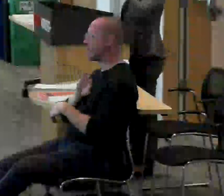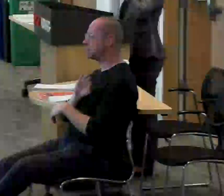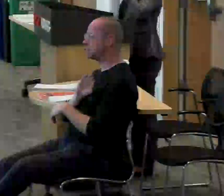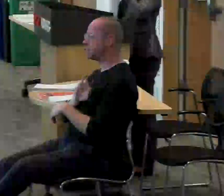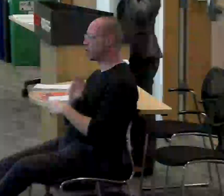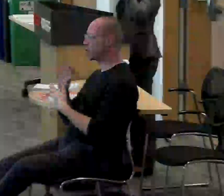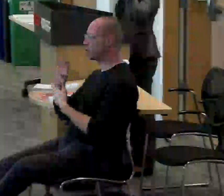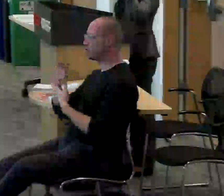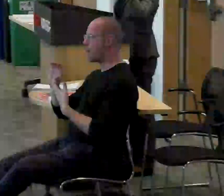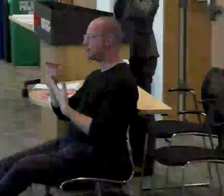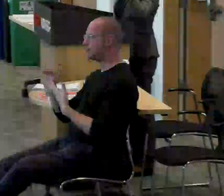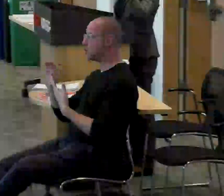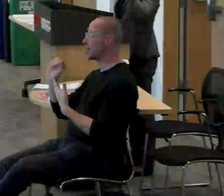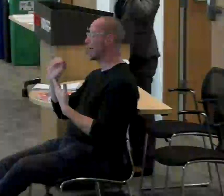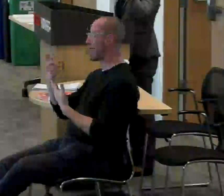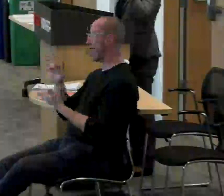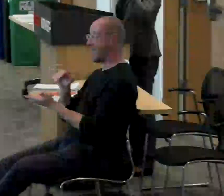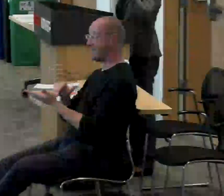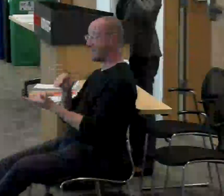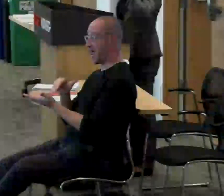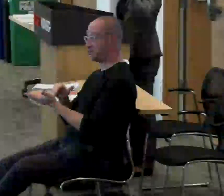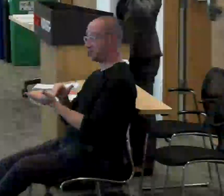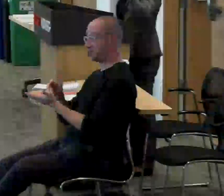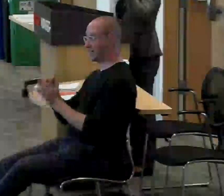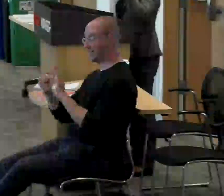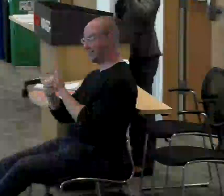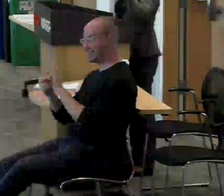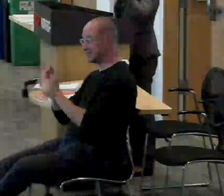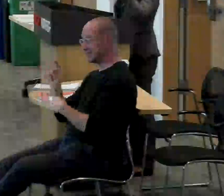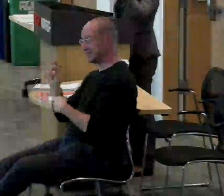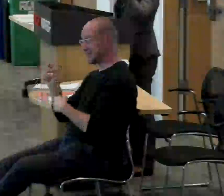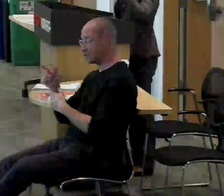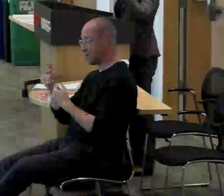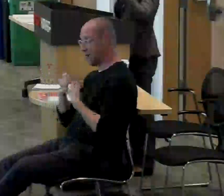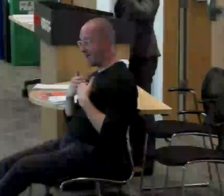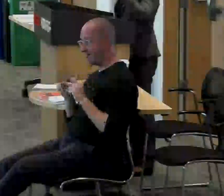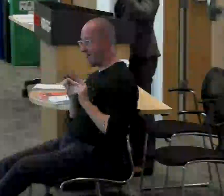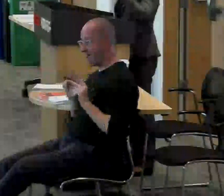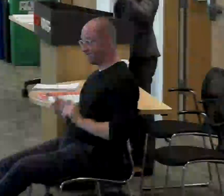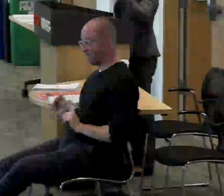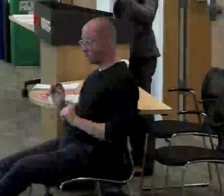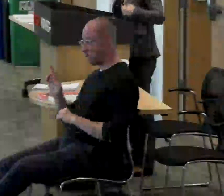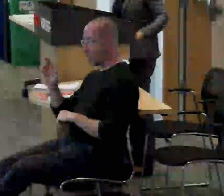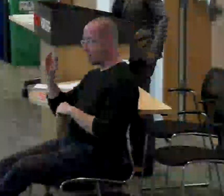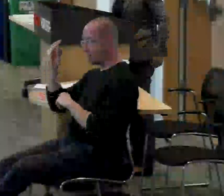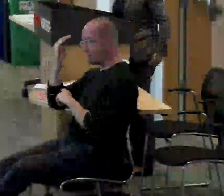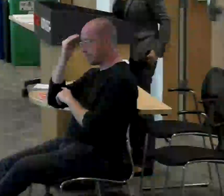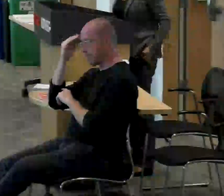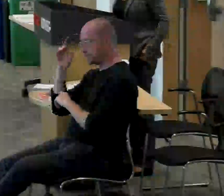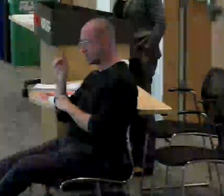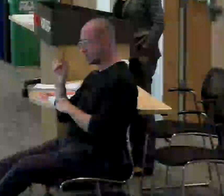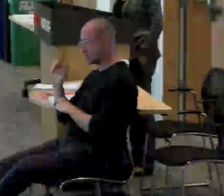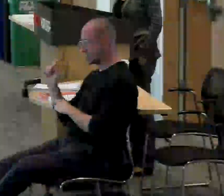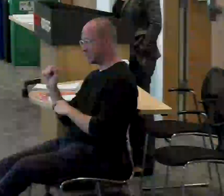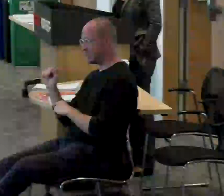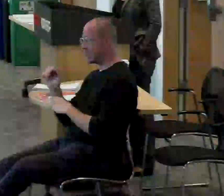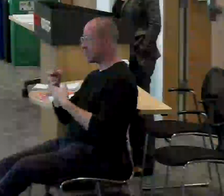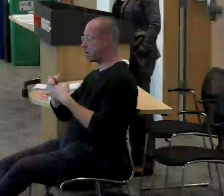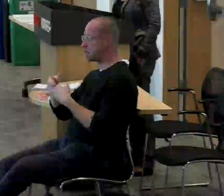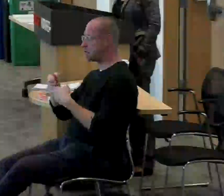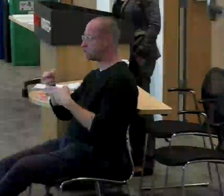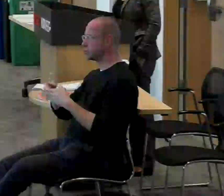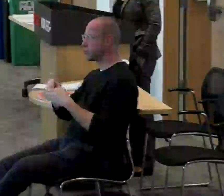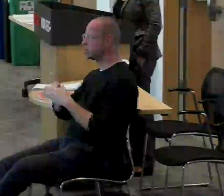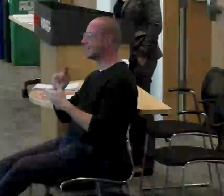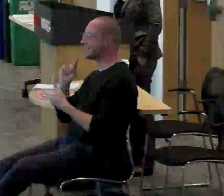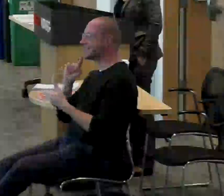by a physician with a physical or mental disability that results in marked and severe functional limitation, can you just